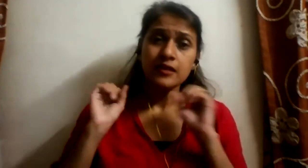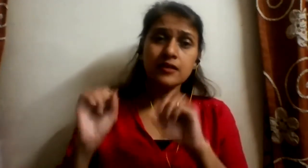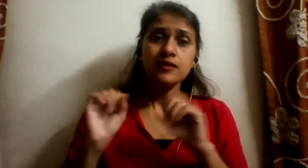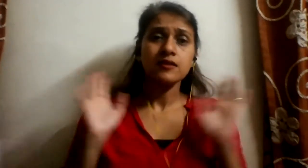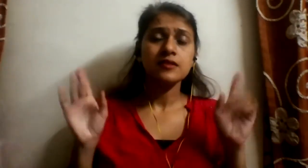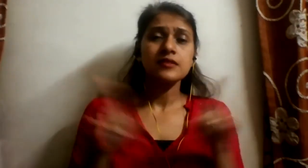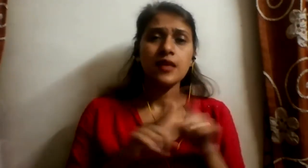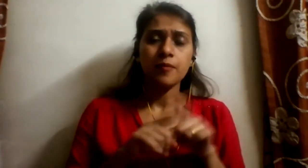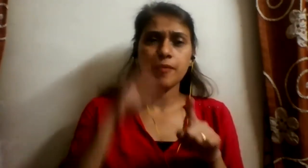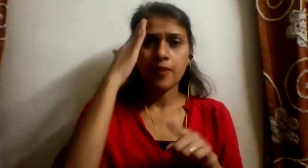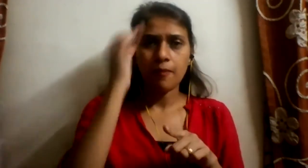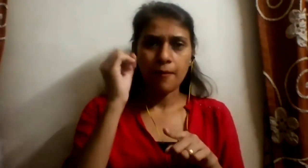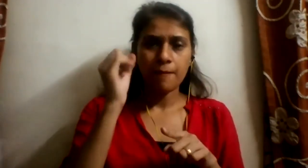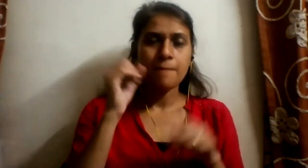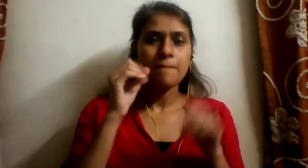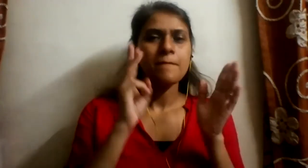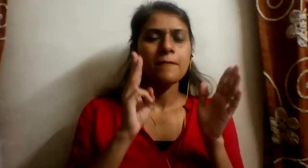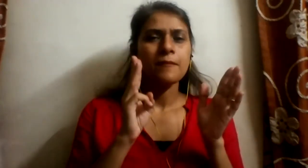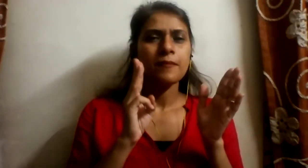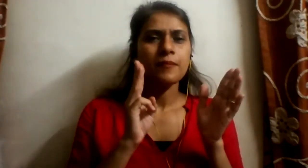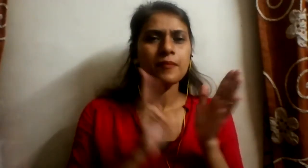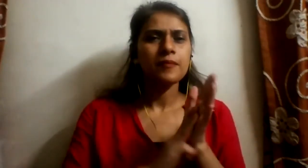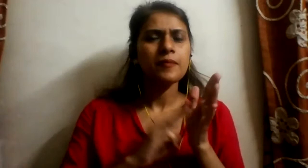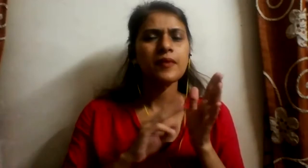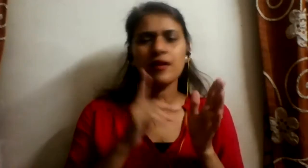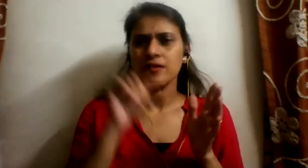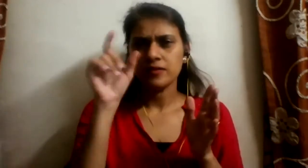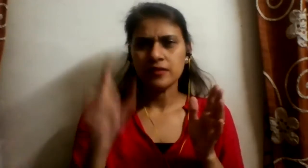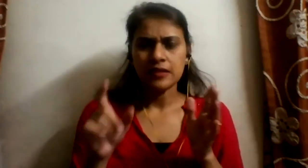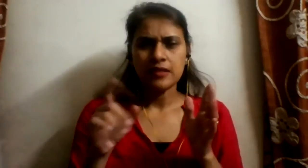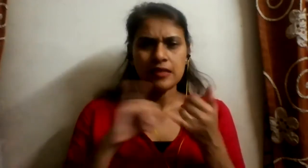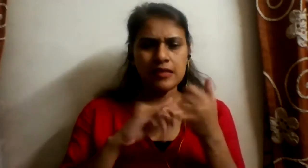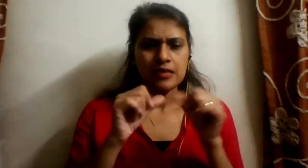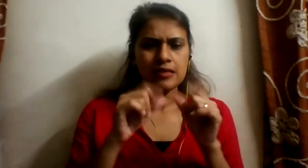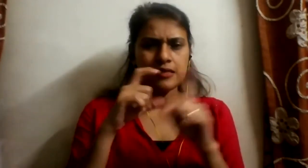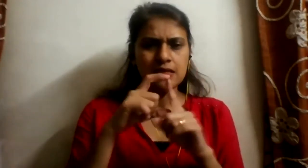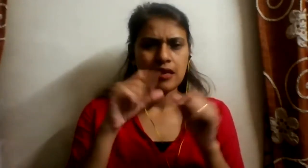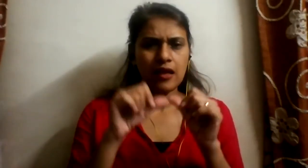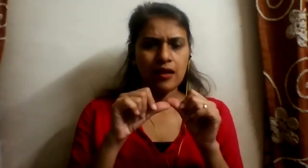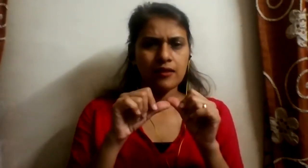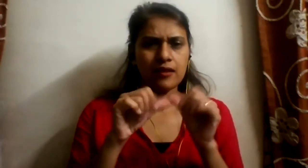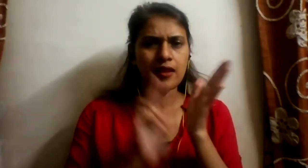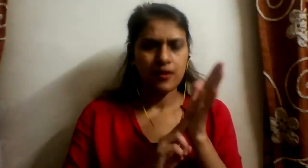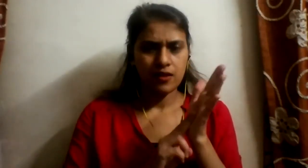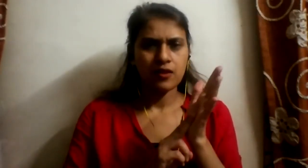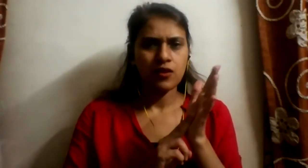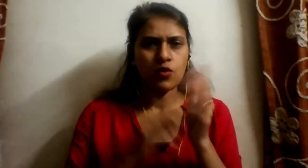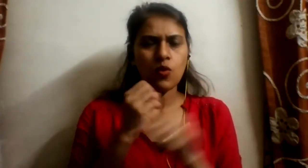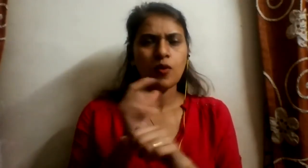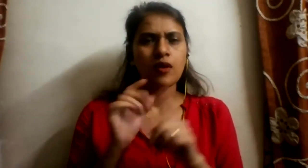remember Mr. Sadhan Gupta, who was the additional Advocate General in Kolkata, and he remained Advocate